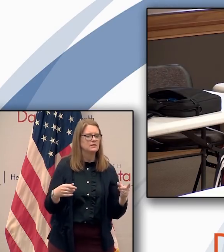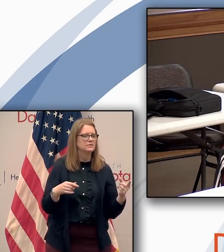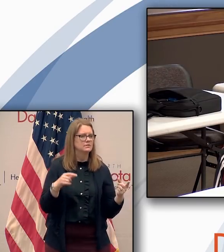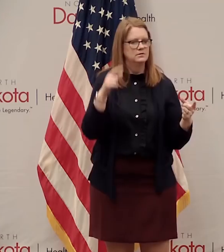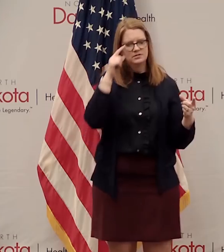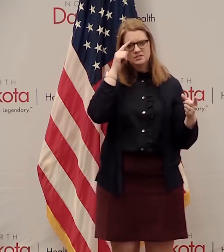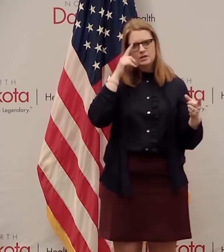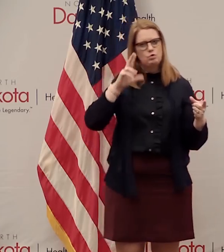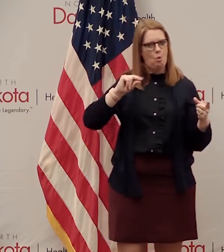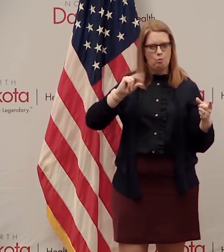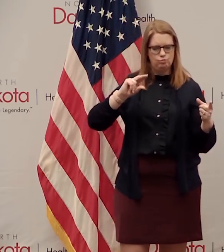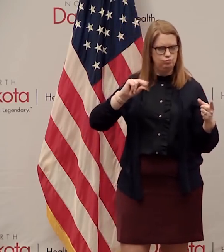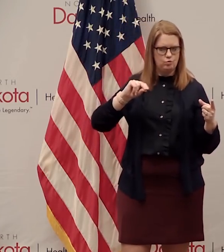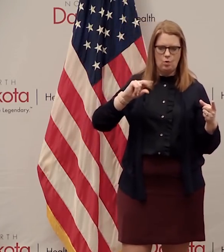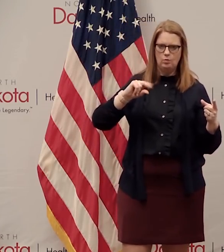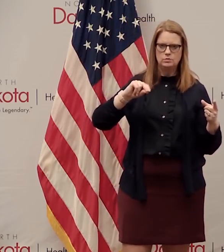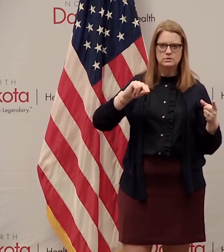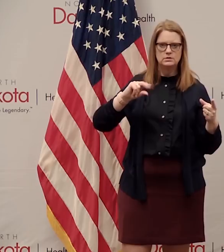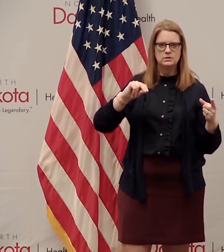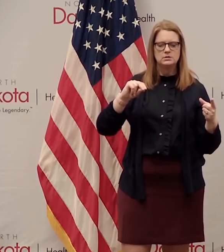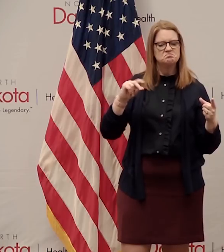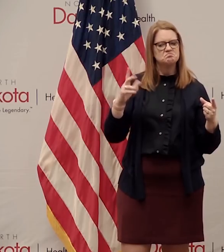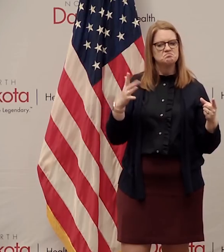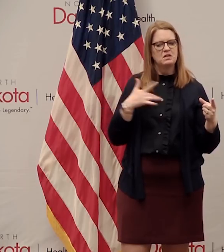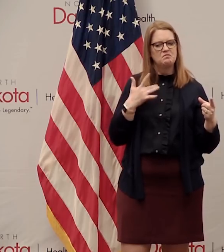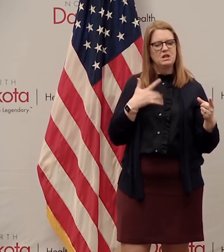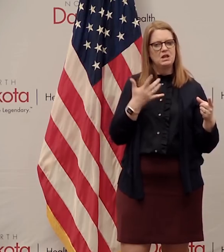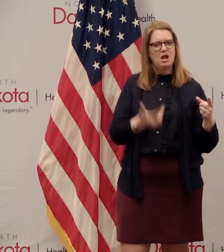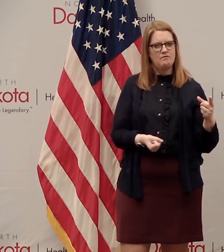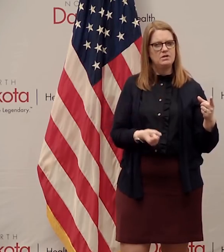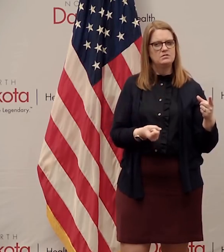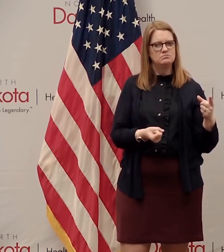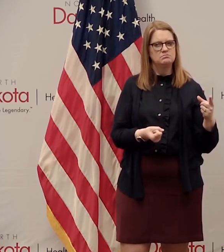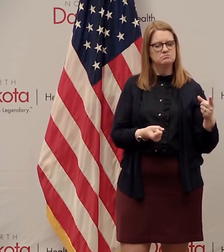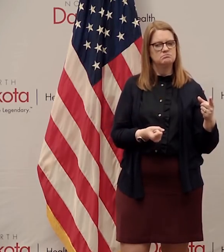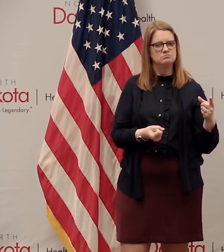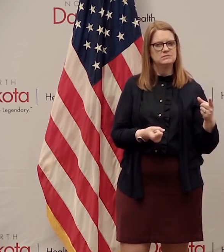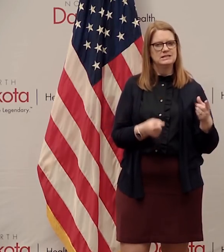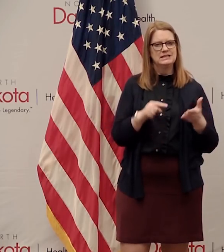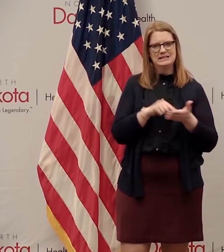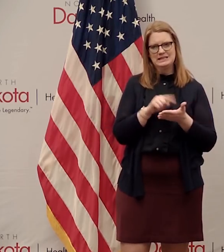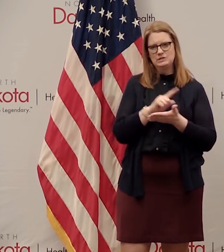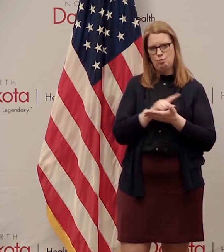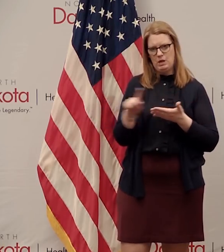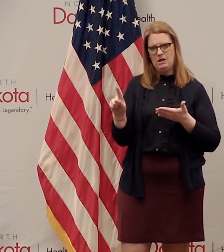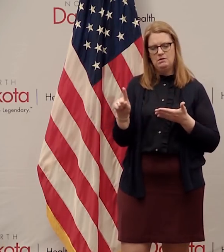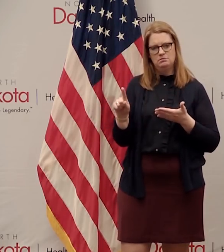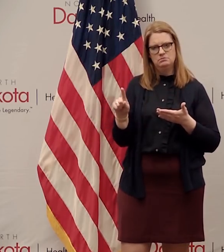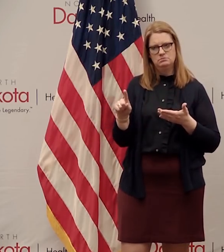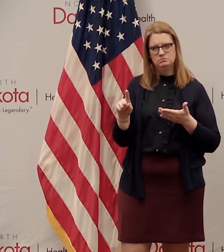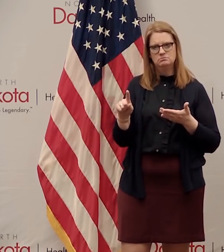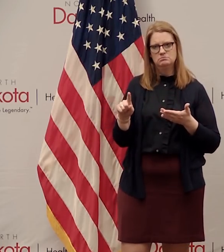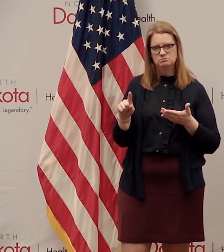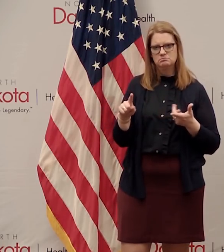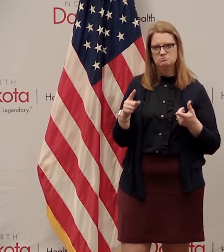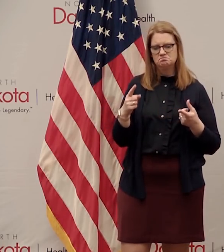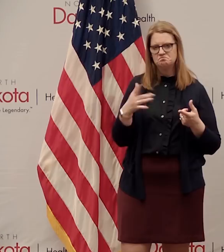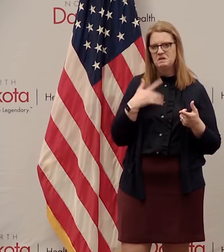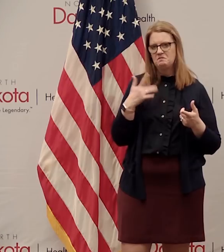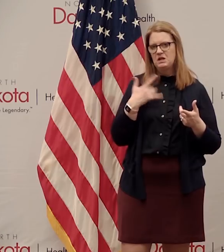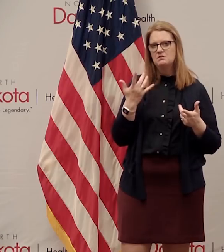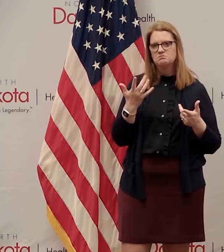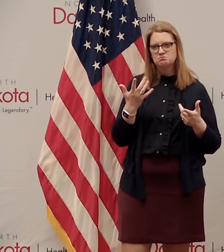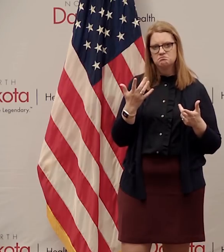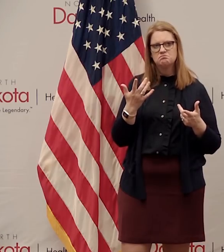We haven't, and we're confident that throughout this week we're going to be able to announce that we've got